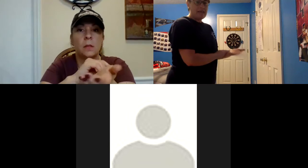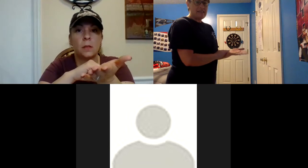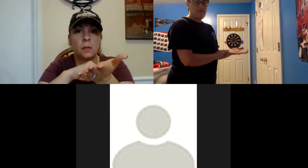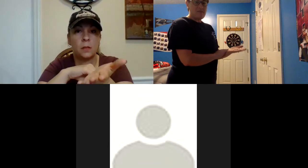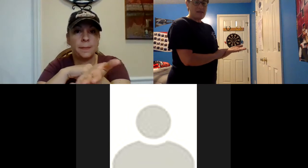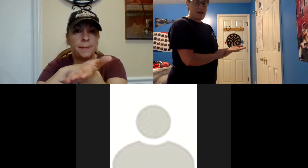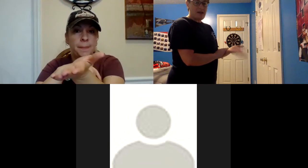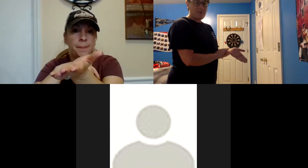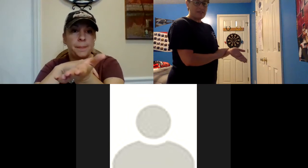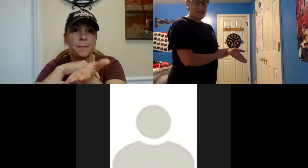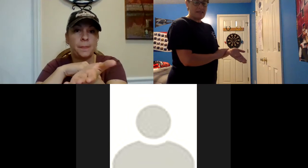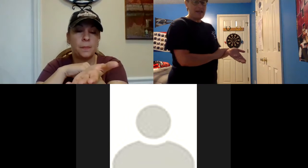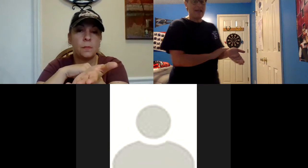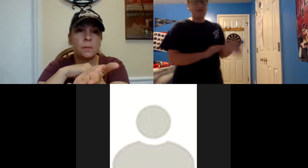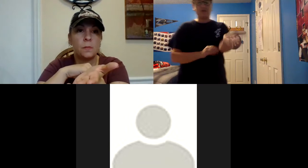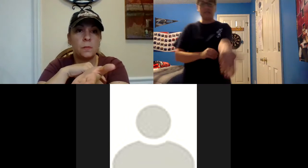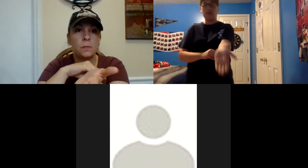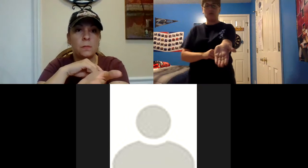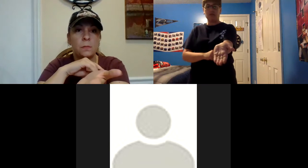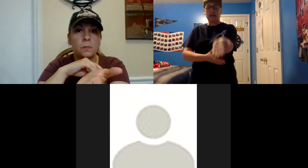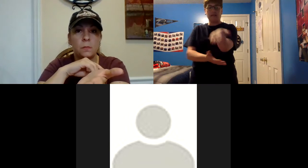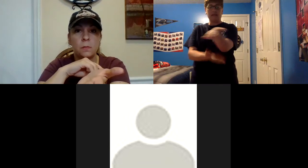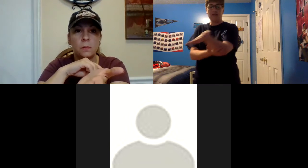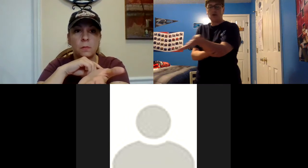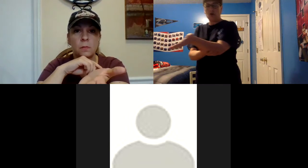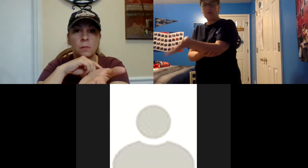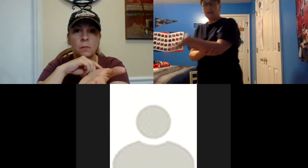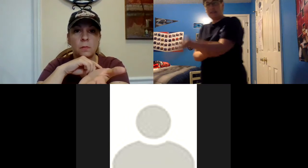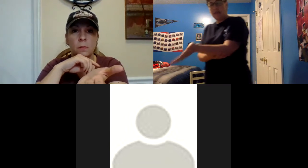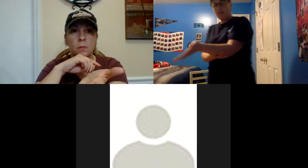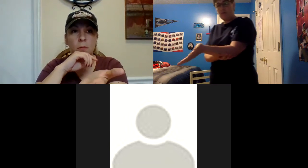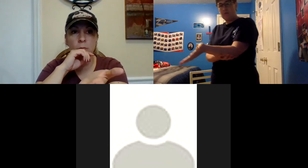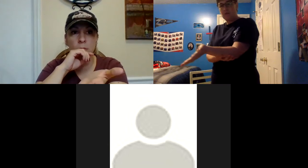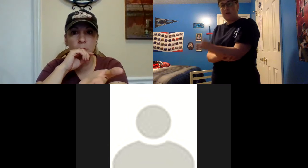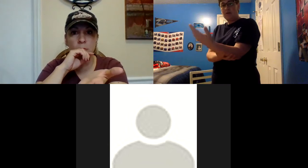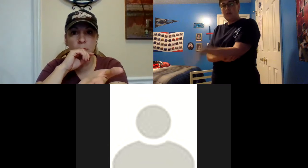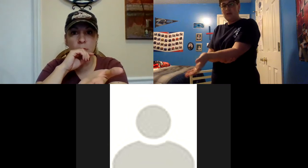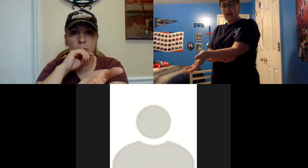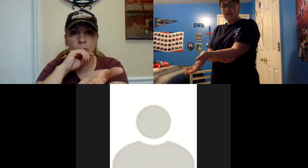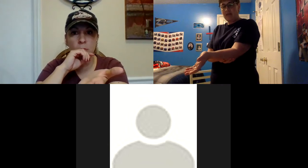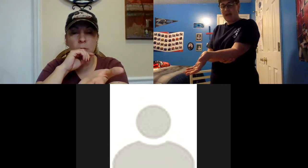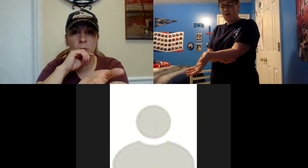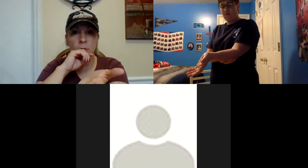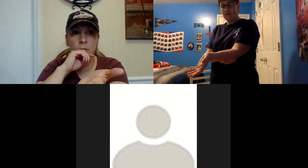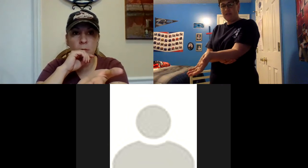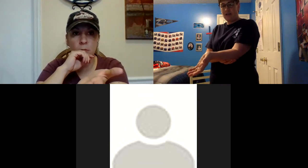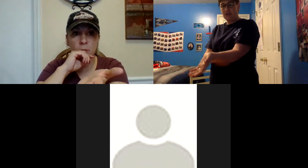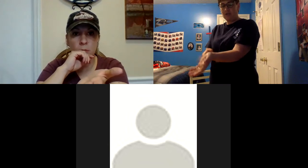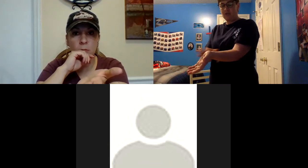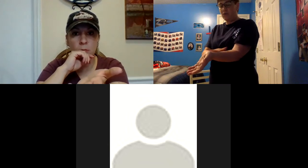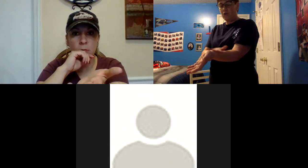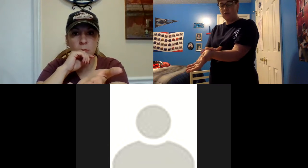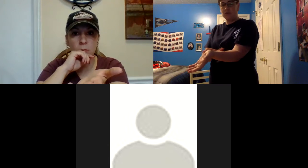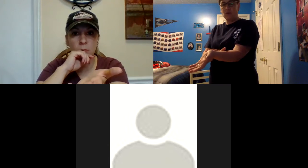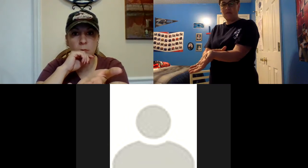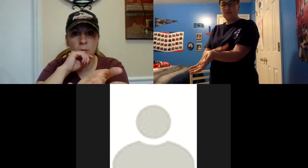and instead of it being up, it's like laying out, just like you would like lay your arm on the table, you know, and have it out for the doctor